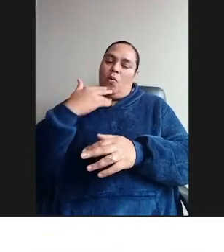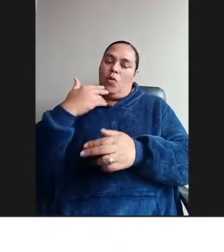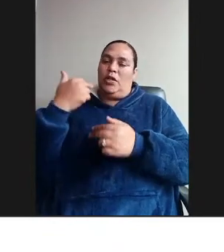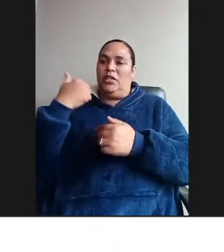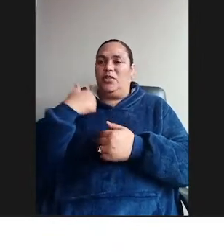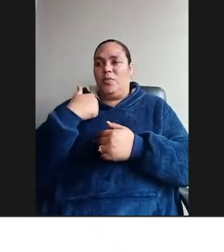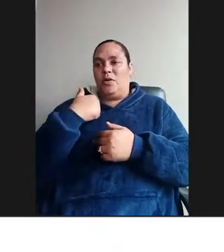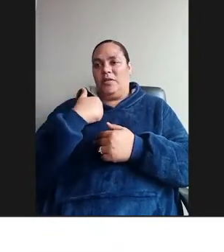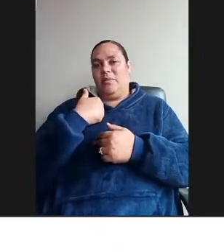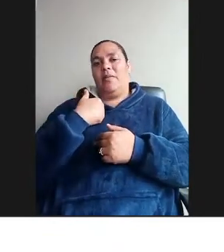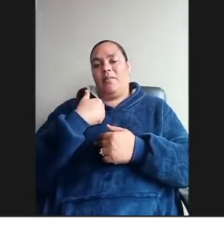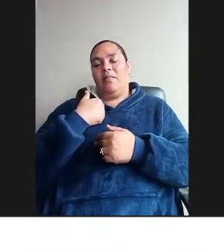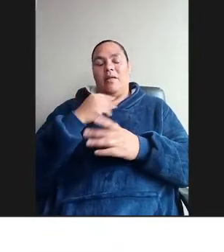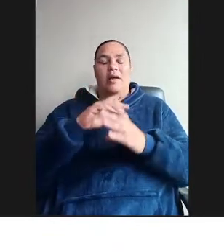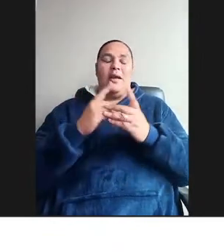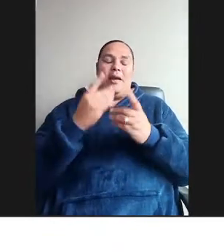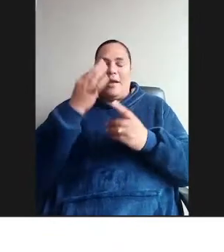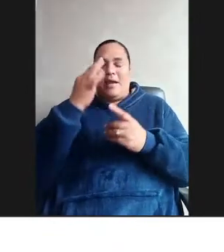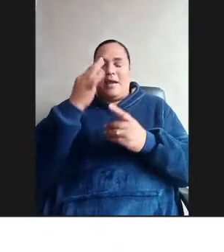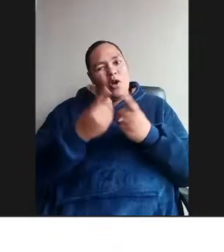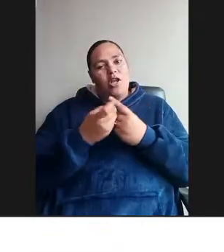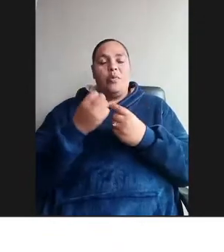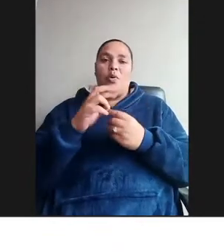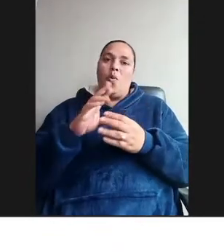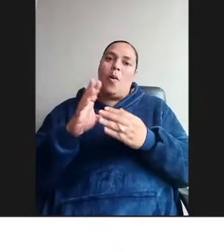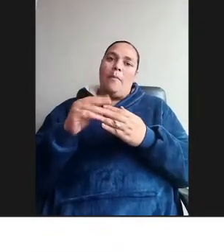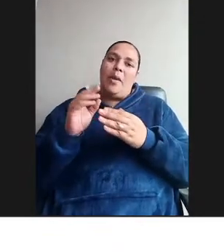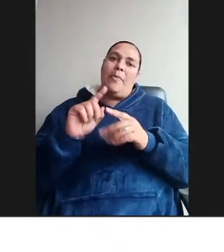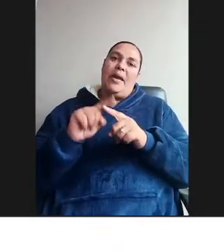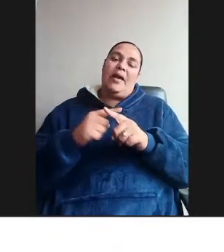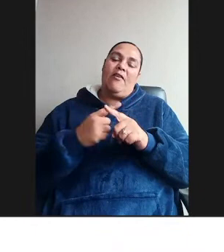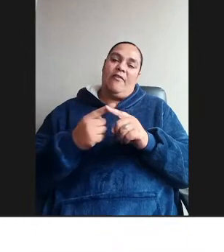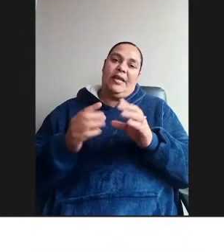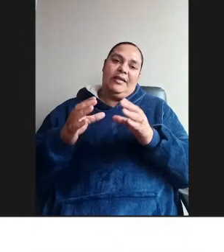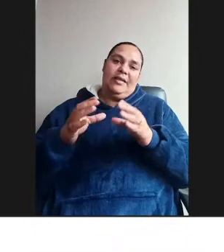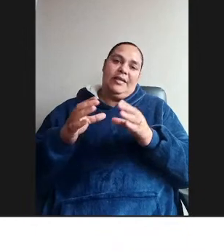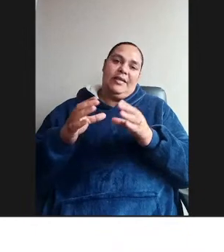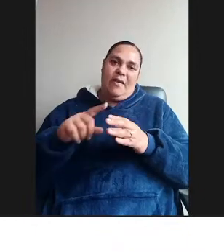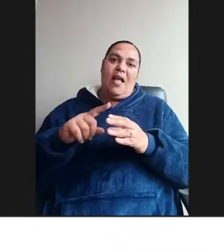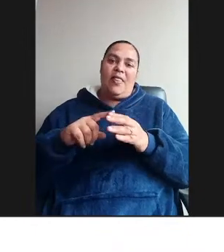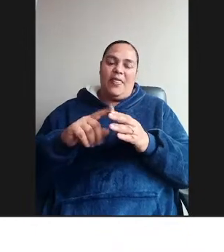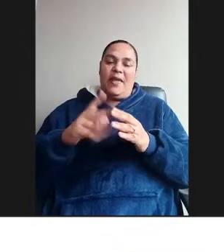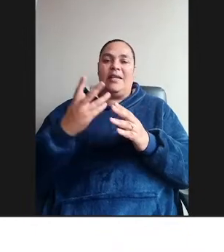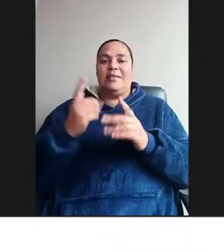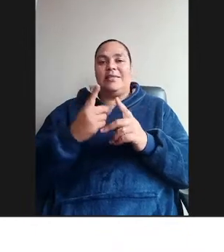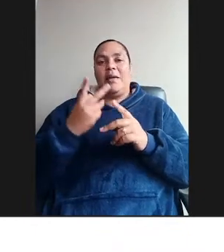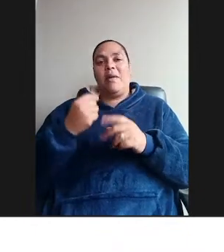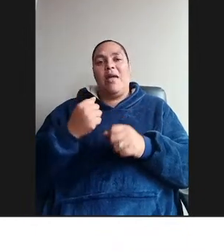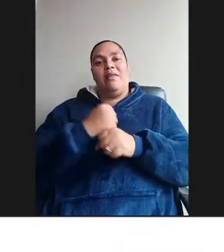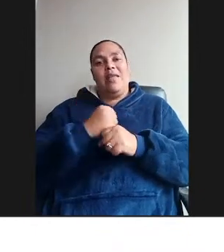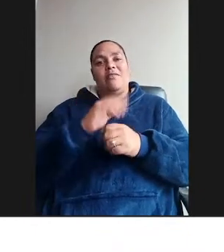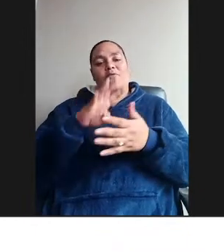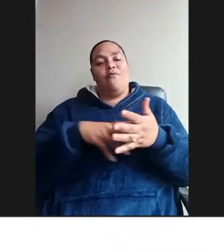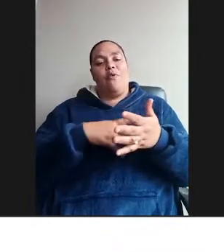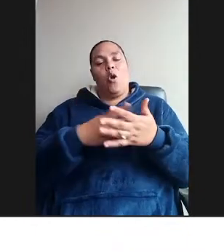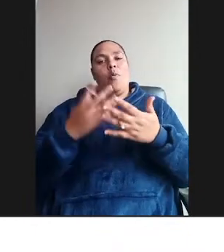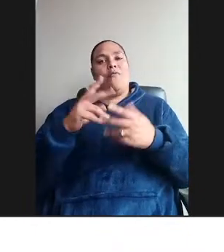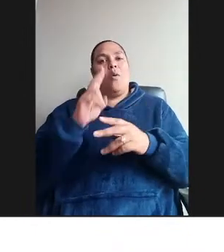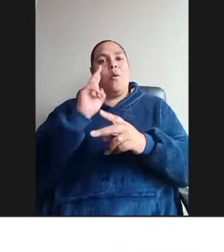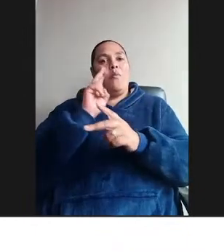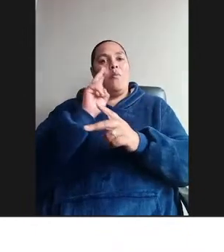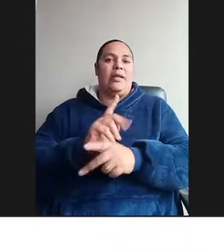government departments or members of the executive. And then there is a standard format for monitoring and reporting on